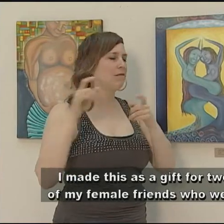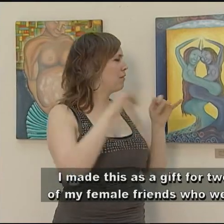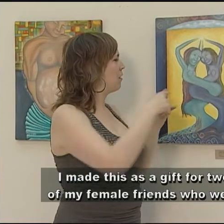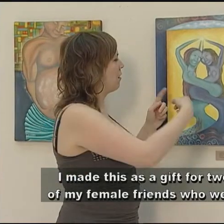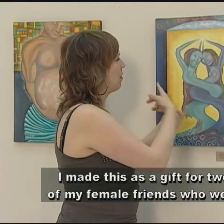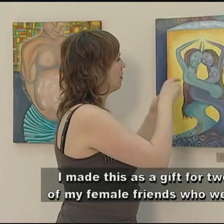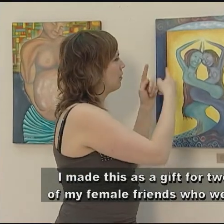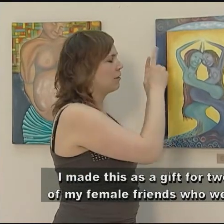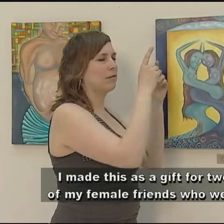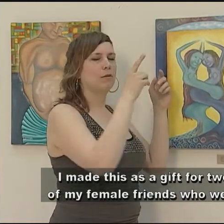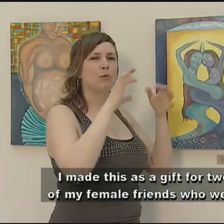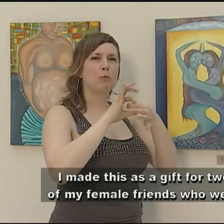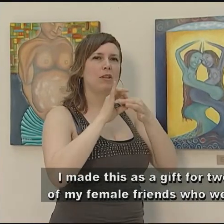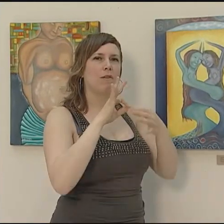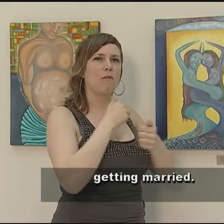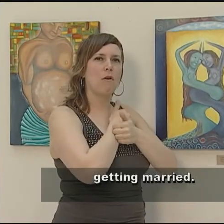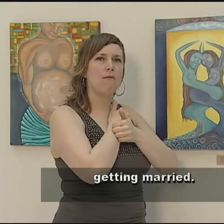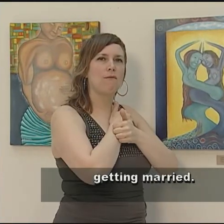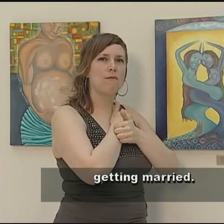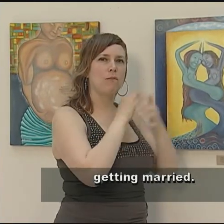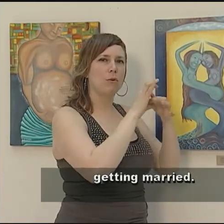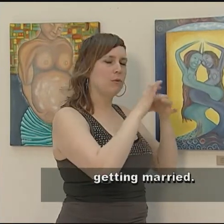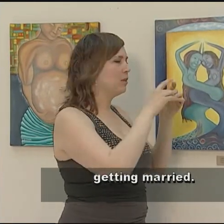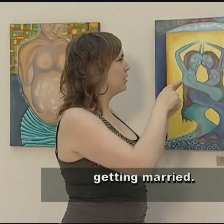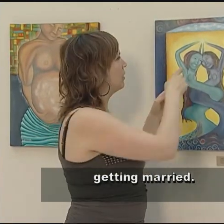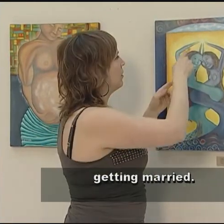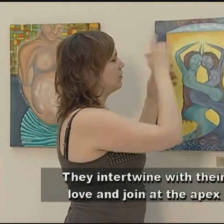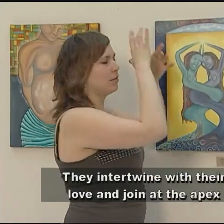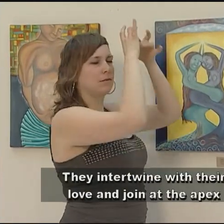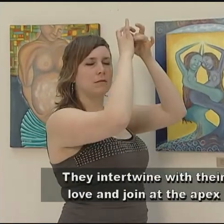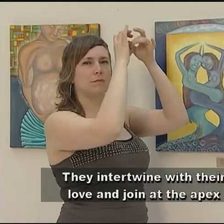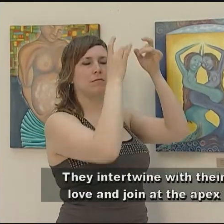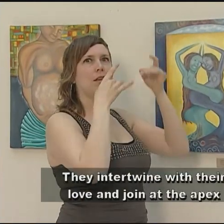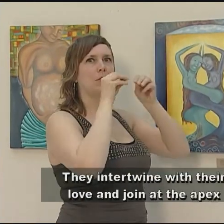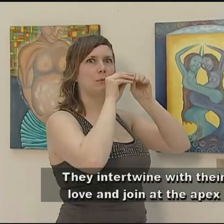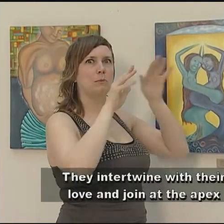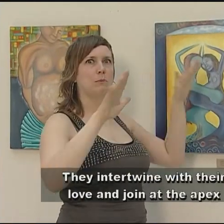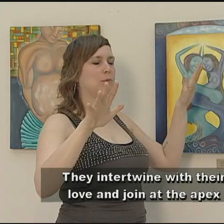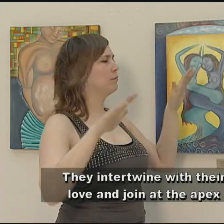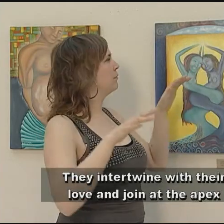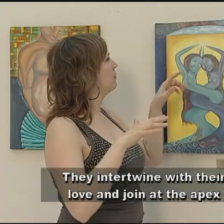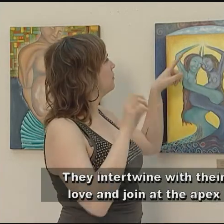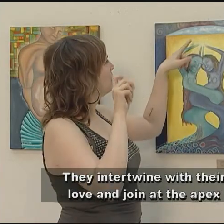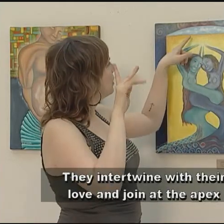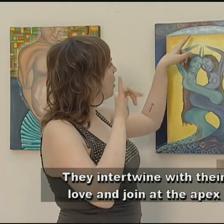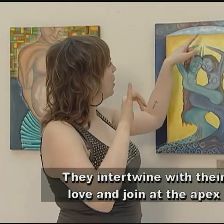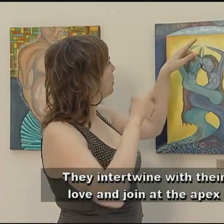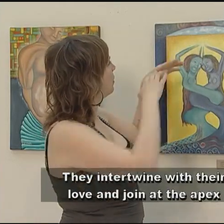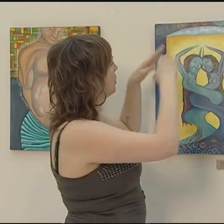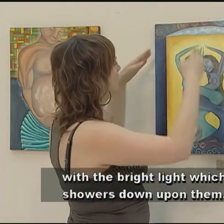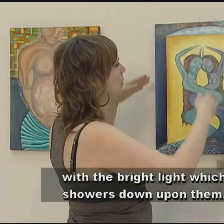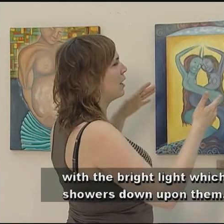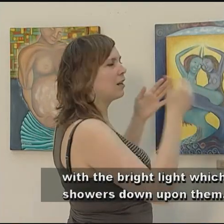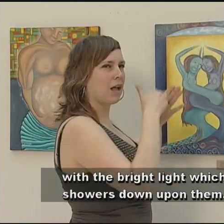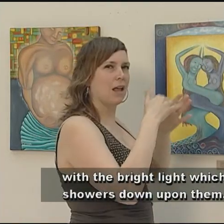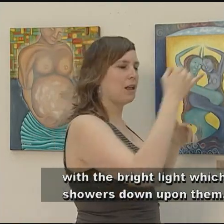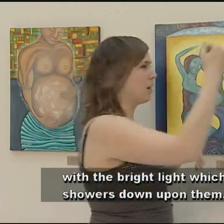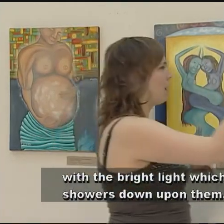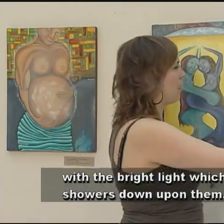gift for 2 of my female friends who were getting married. They intertwine with their love and join at the apex with the bright light which